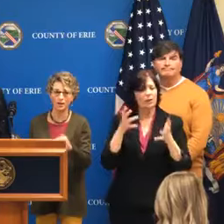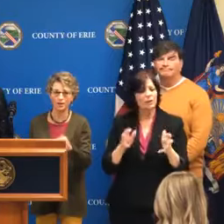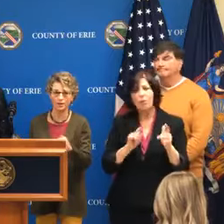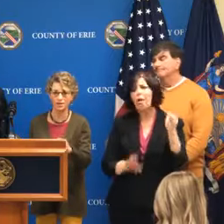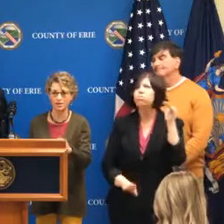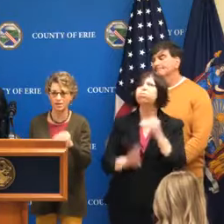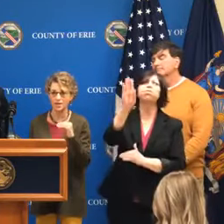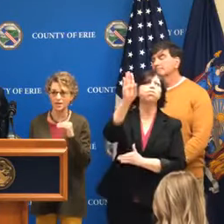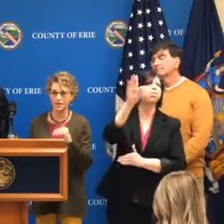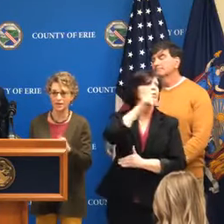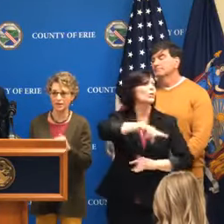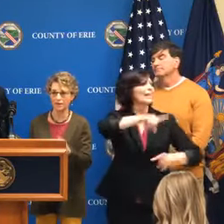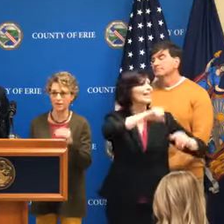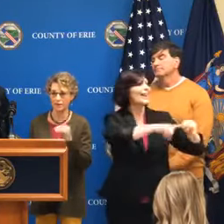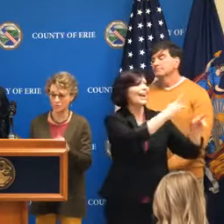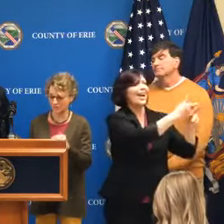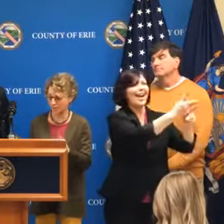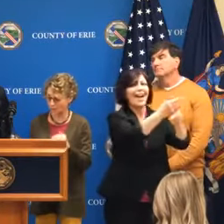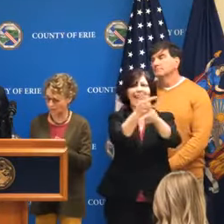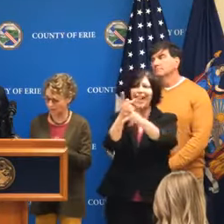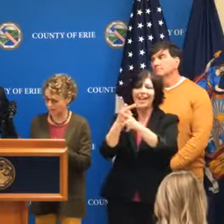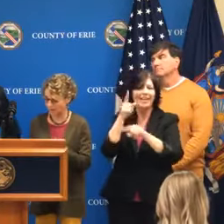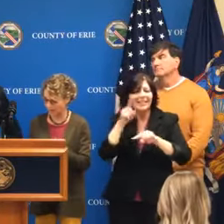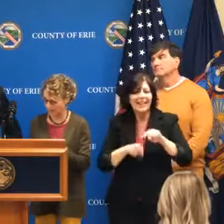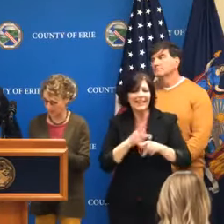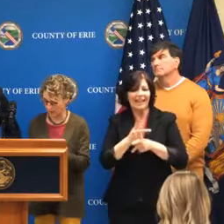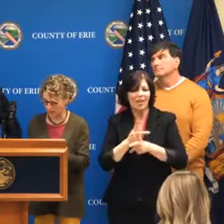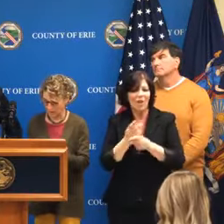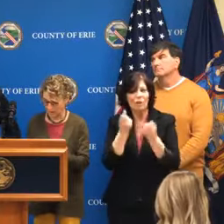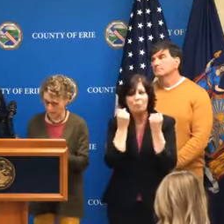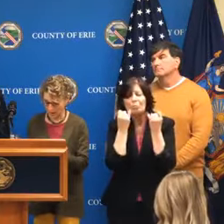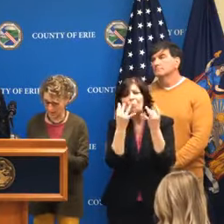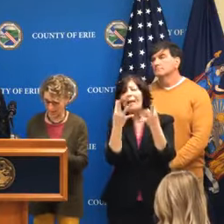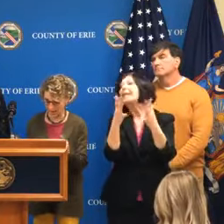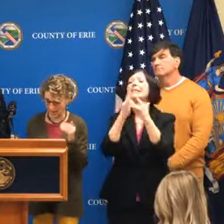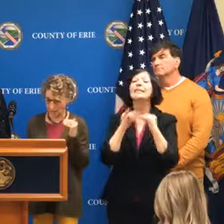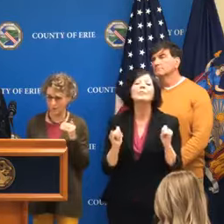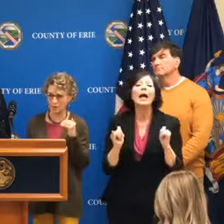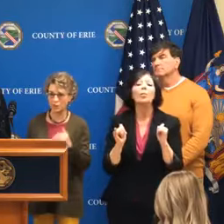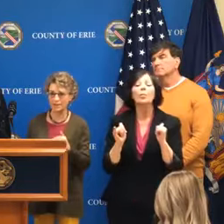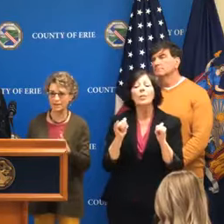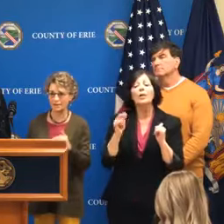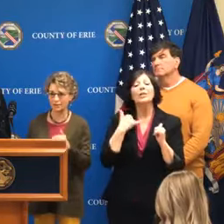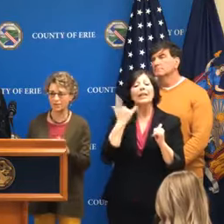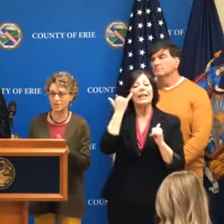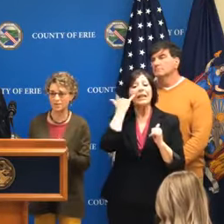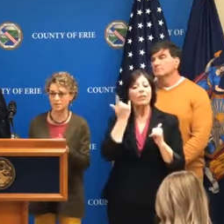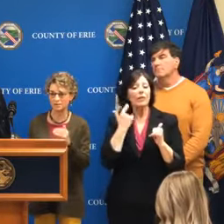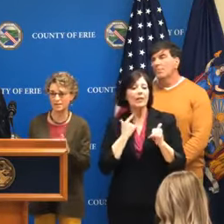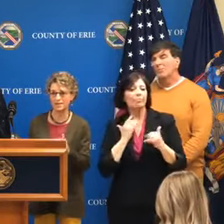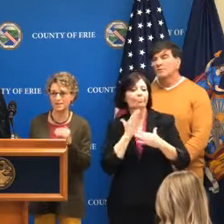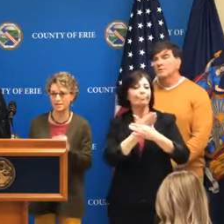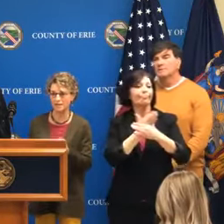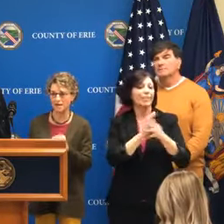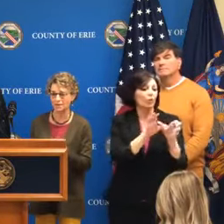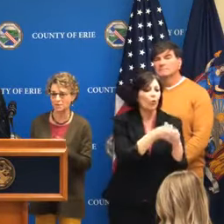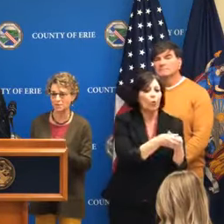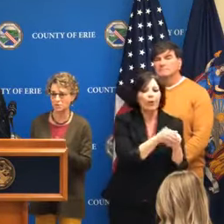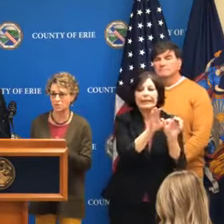the healthcare system can care for those people who are very, very ill. So by putting these interventions in place,